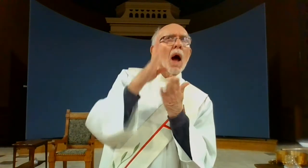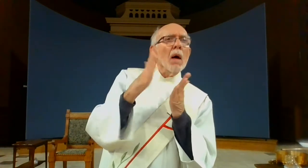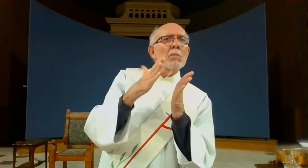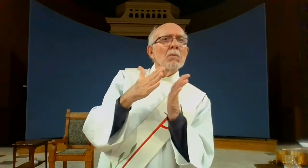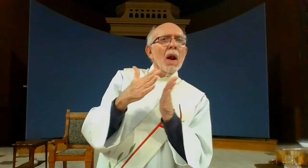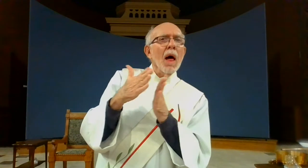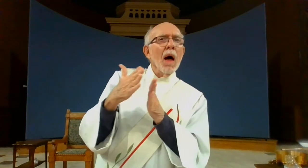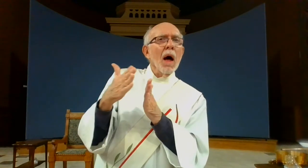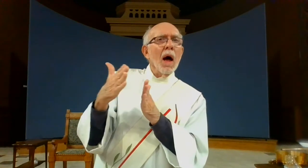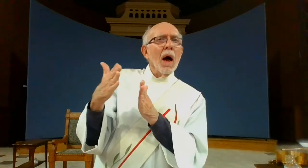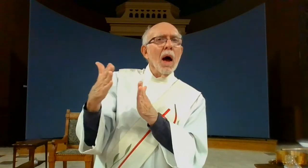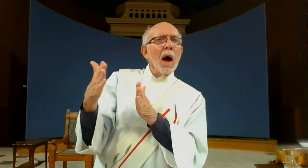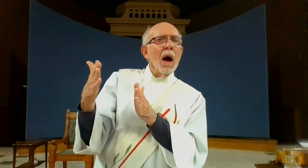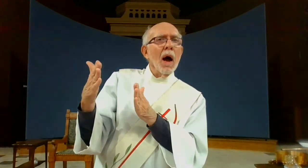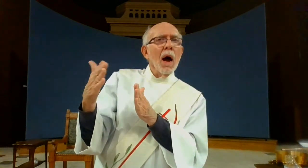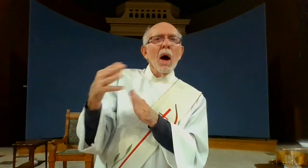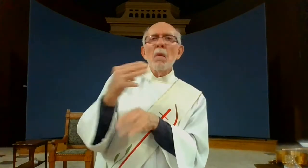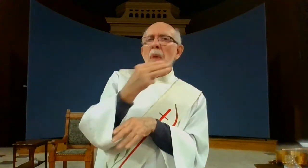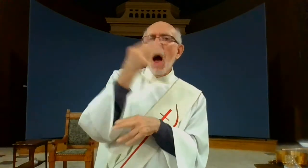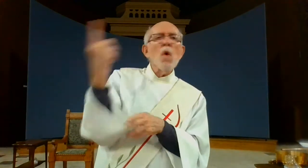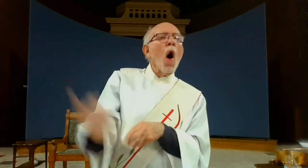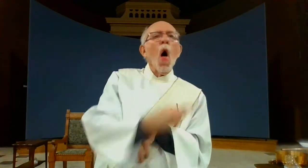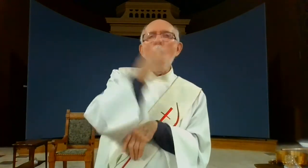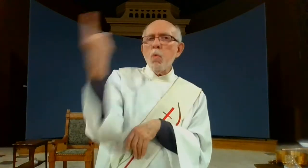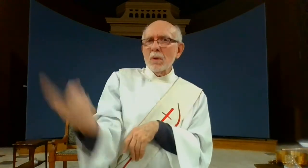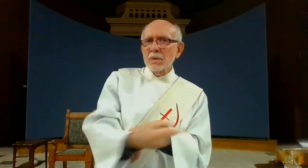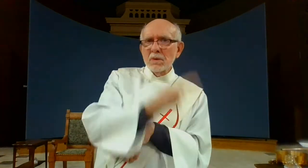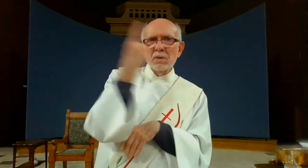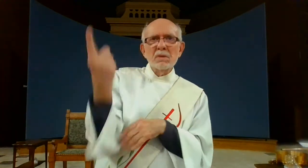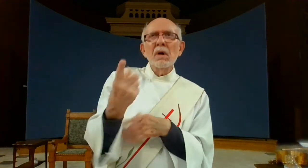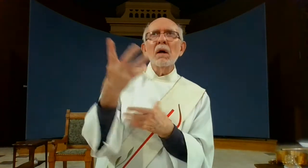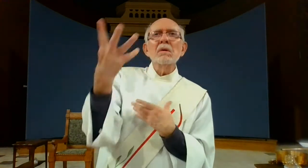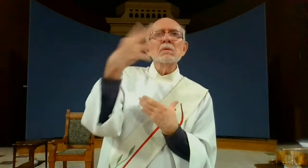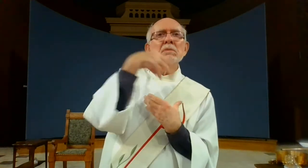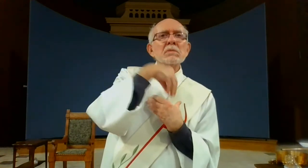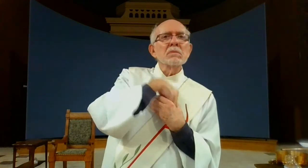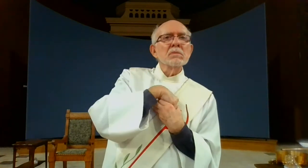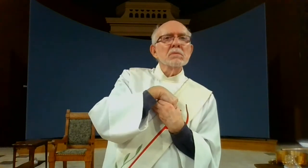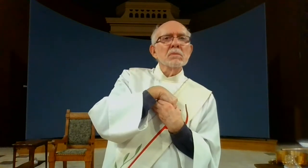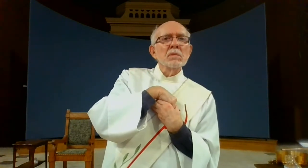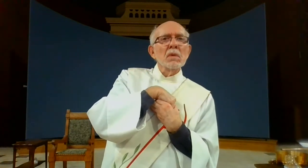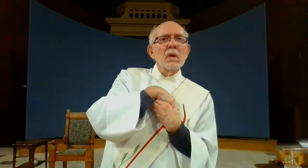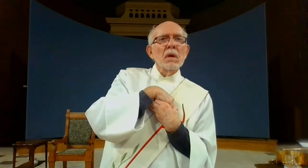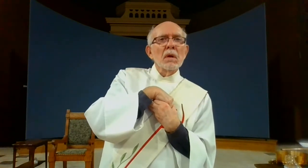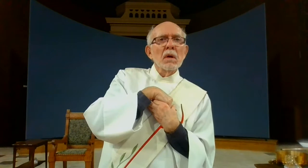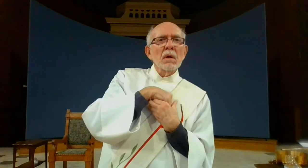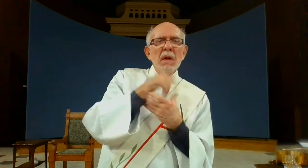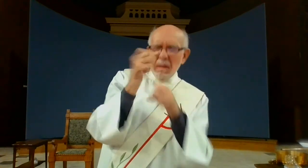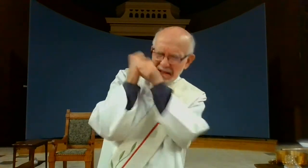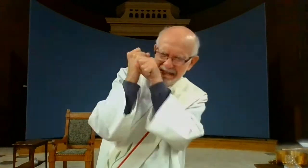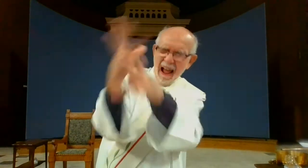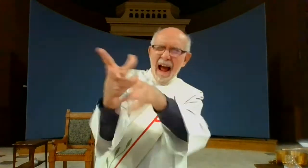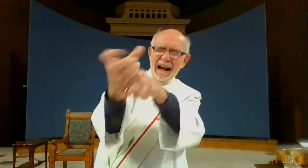You know, she had asked, what does God want? What is God's plan? Mary always accepted